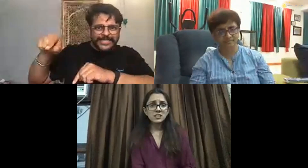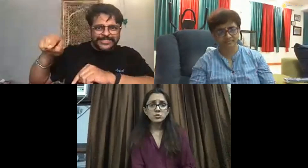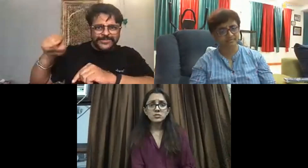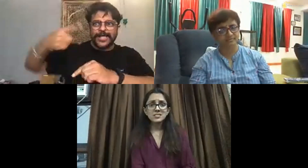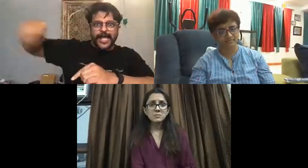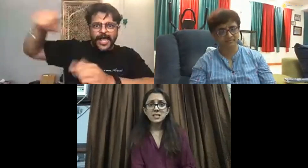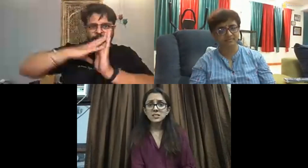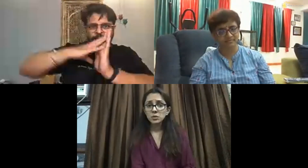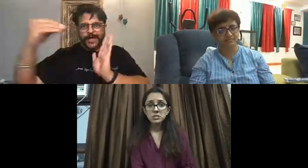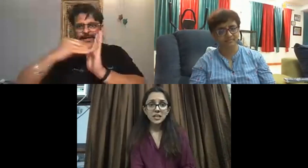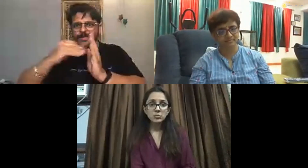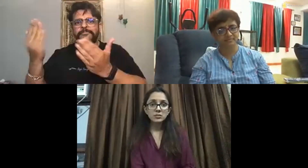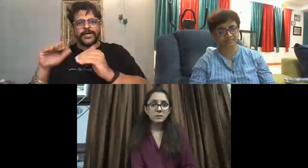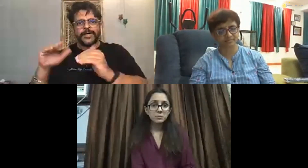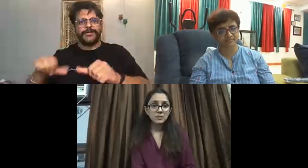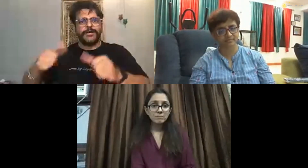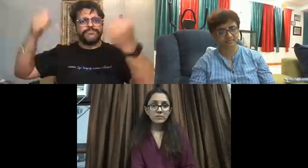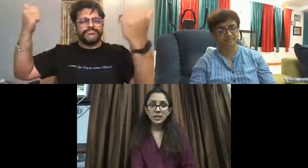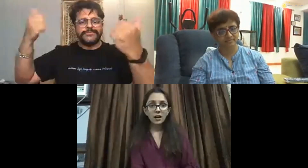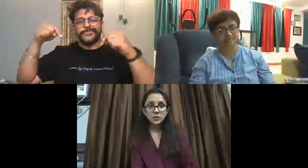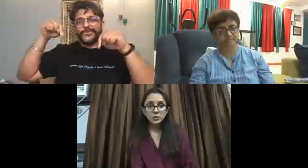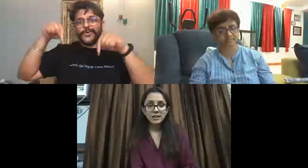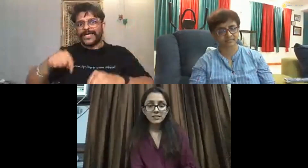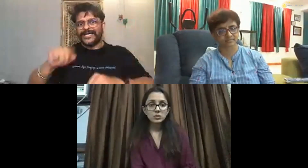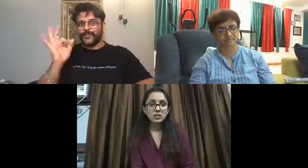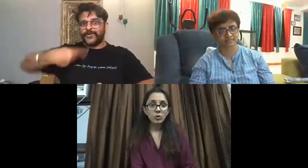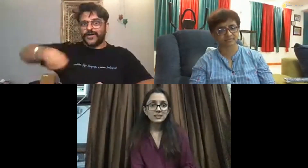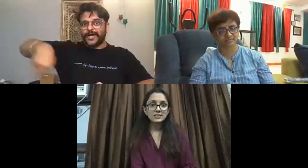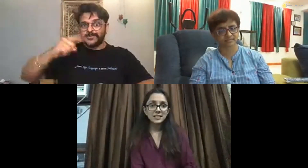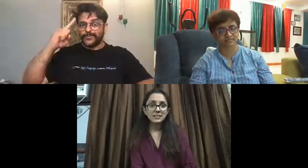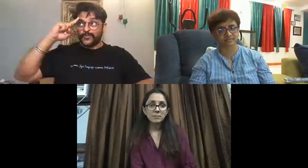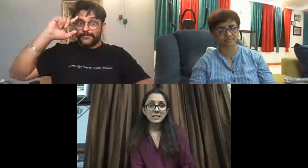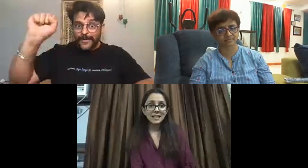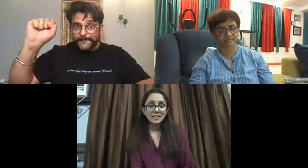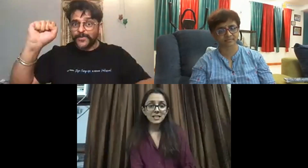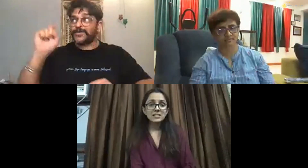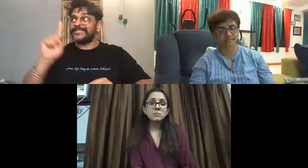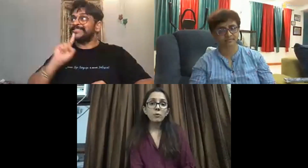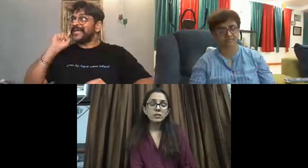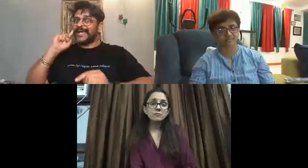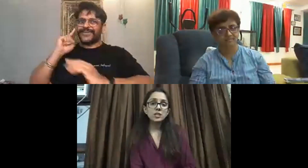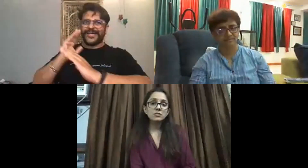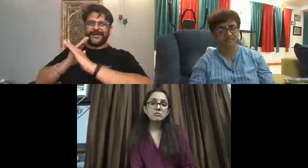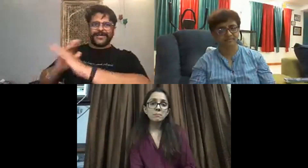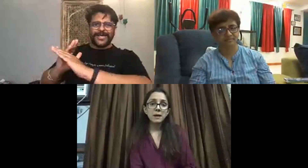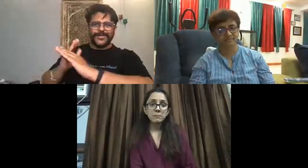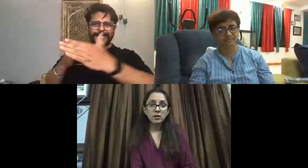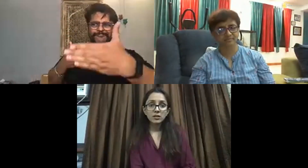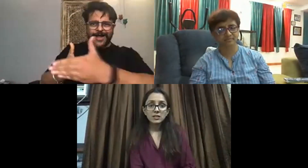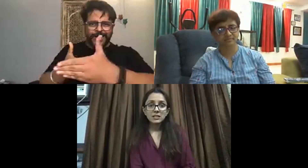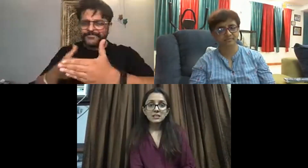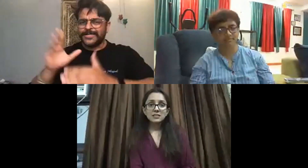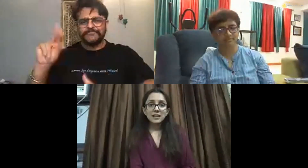finding solutions themselves to communicate with the people. They are doing that, so we can all see and replicate that. It's important for us to